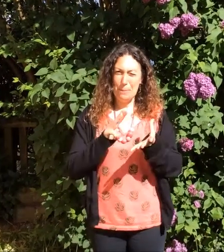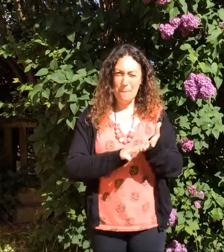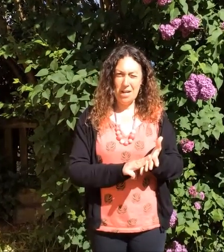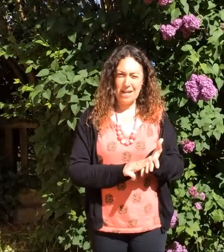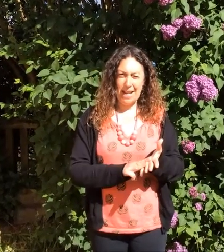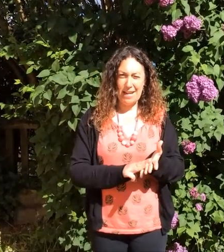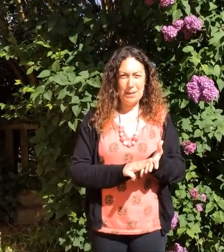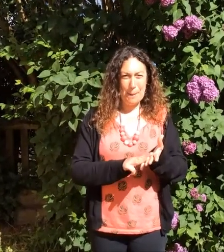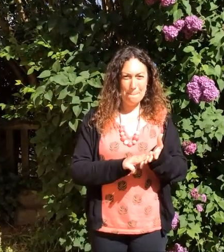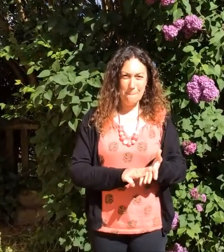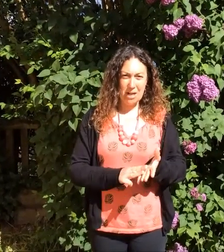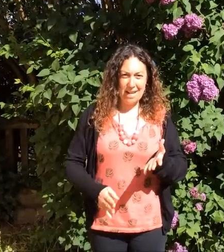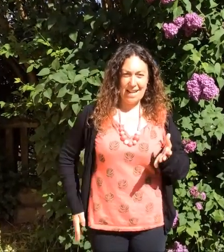it's Monday. Monday.